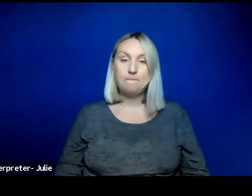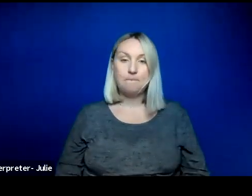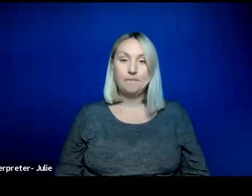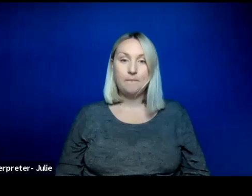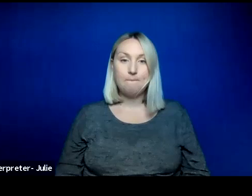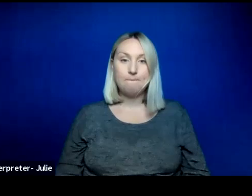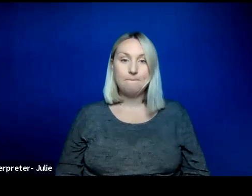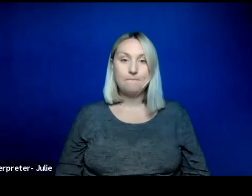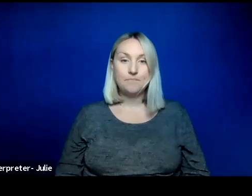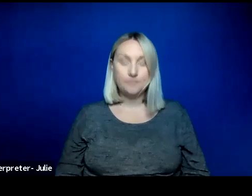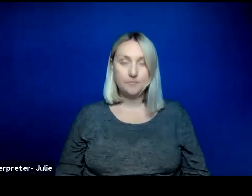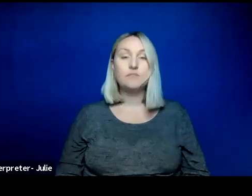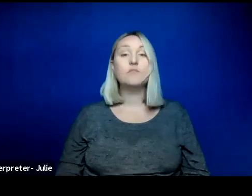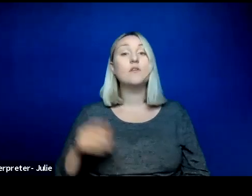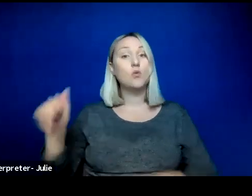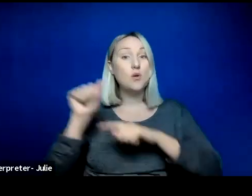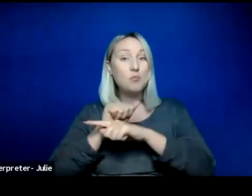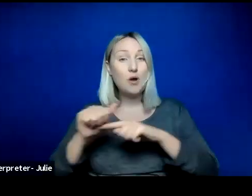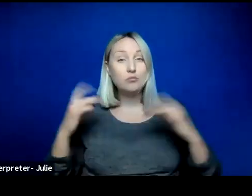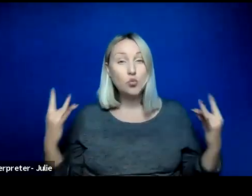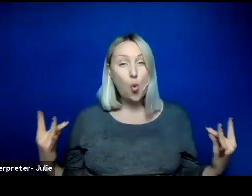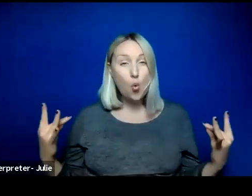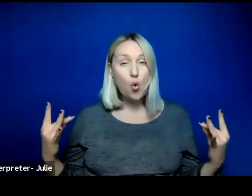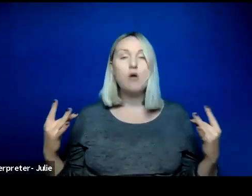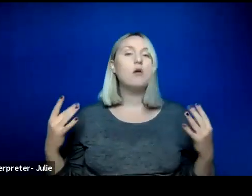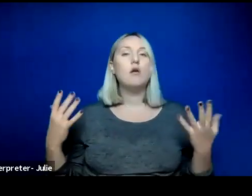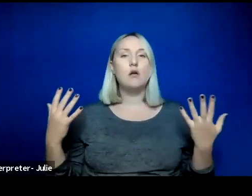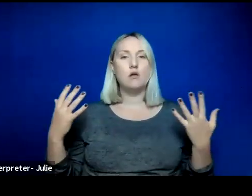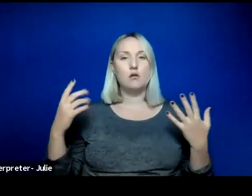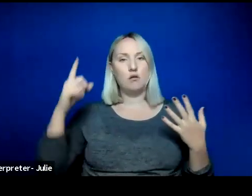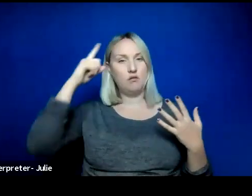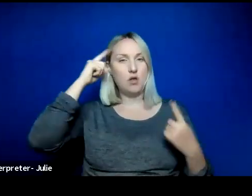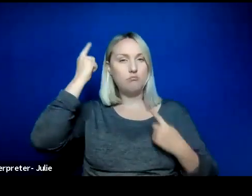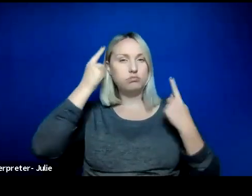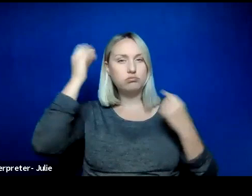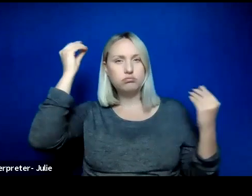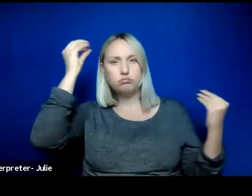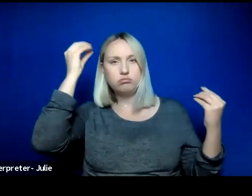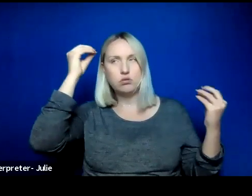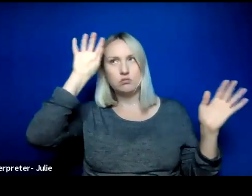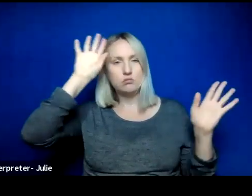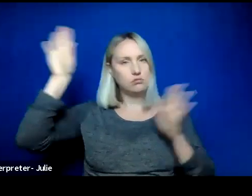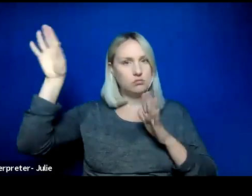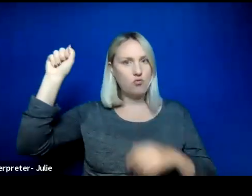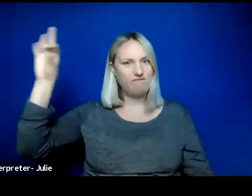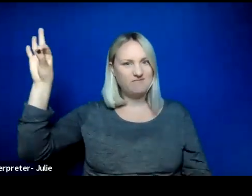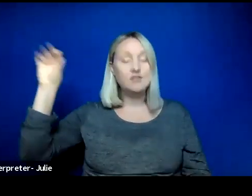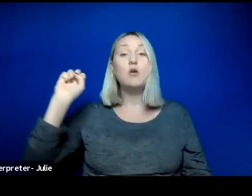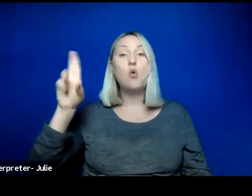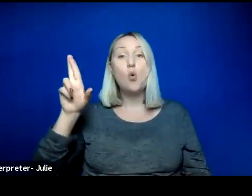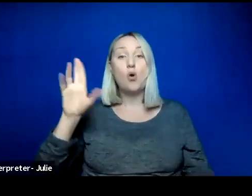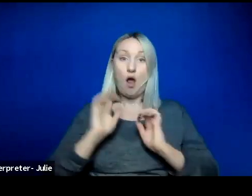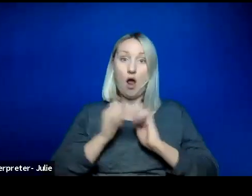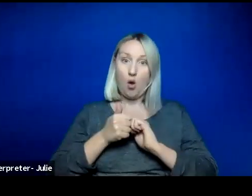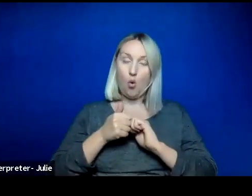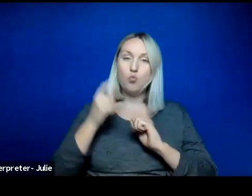When we practice yoga, we are often working on getting out of our own minds, or in many cases, getting